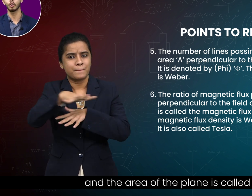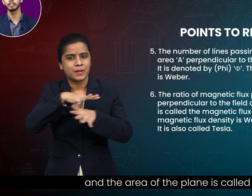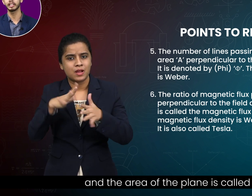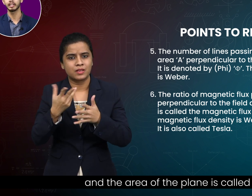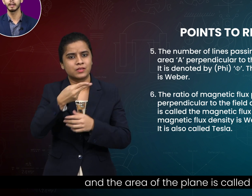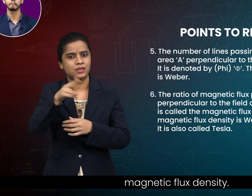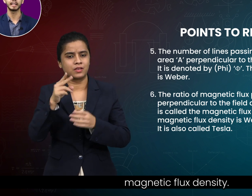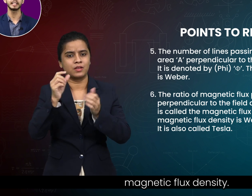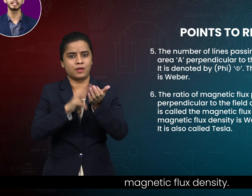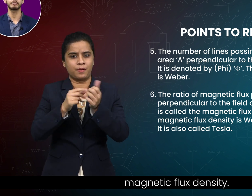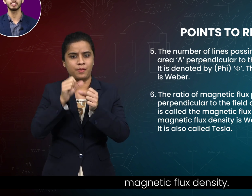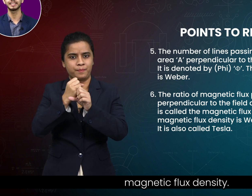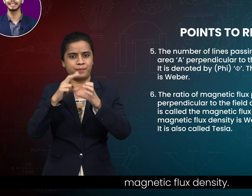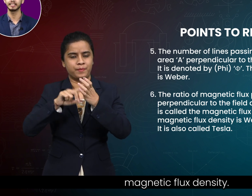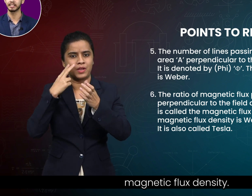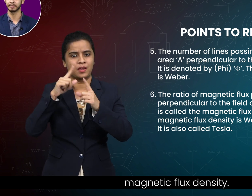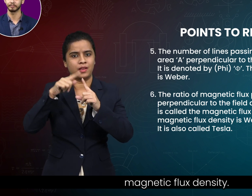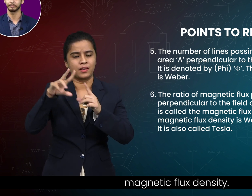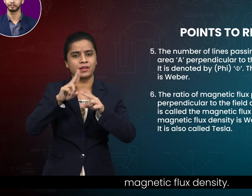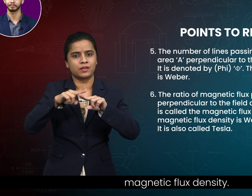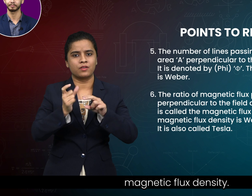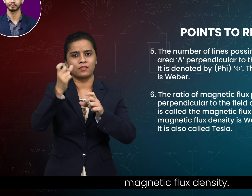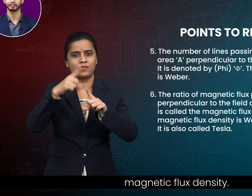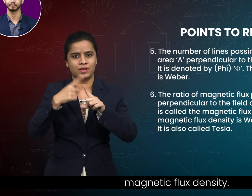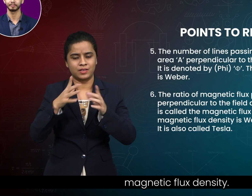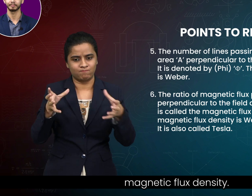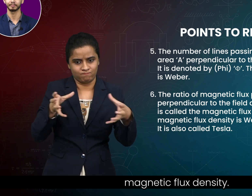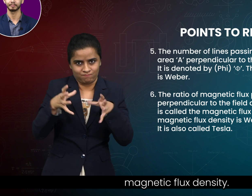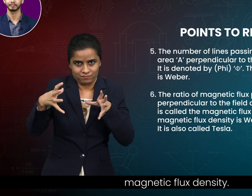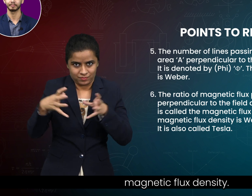is called the magnetic flux density.